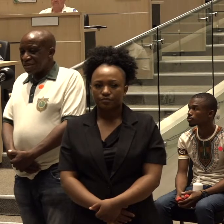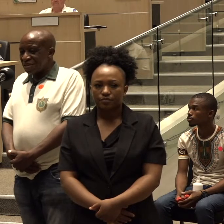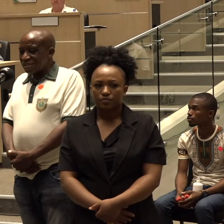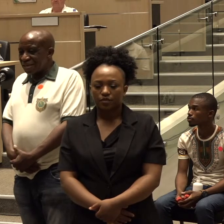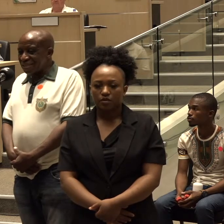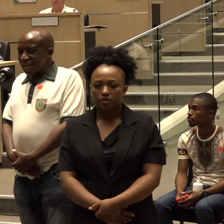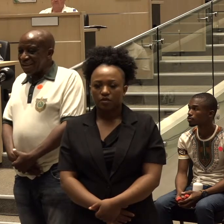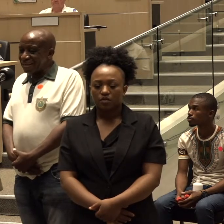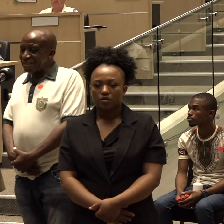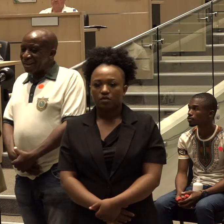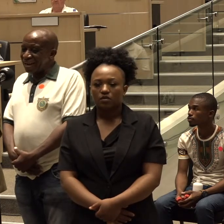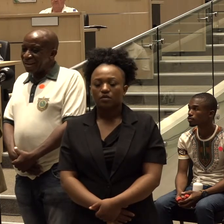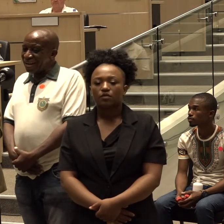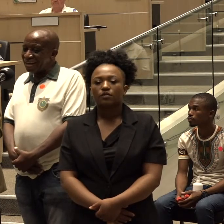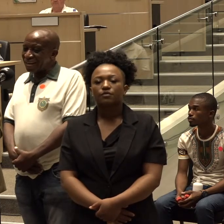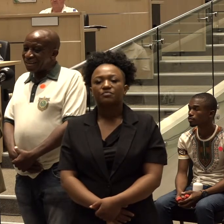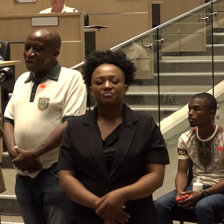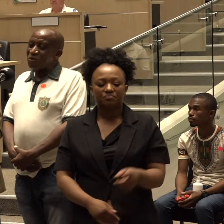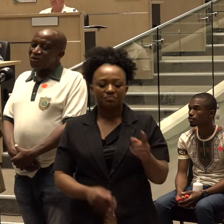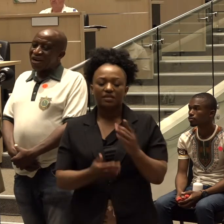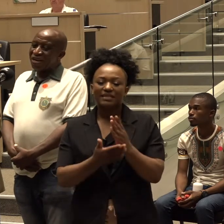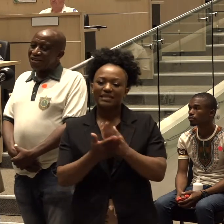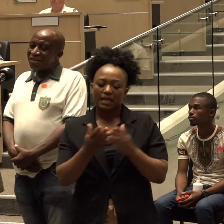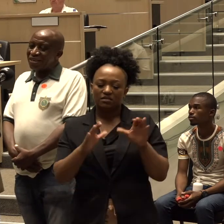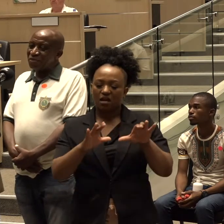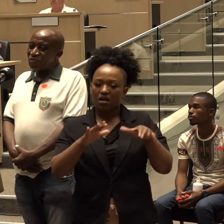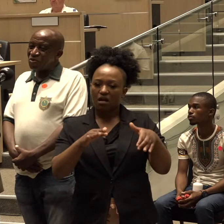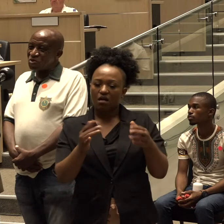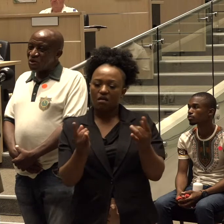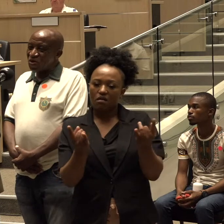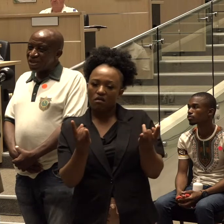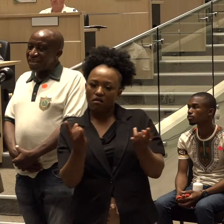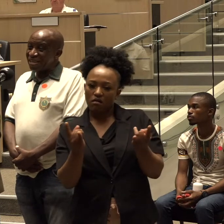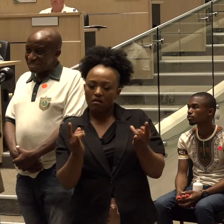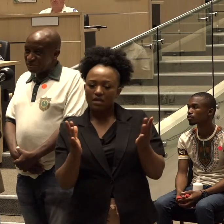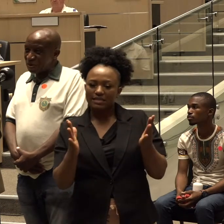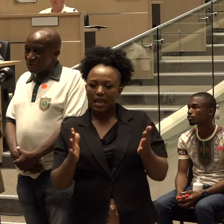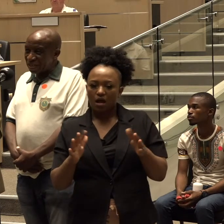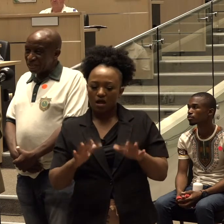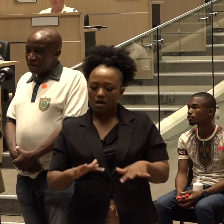hookers secretary Arena come on foreign